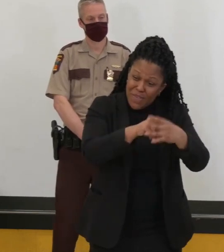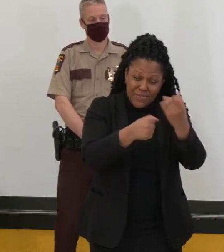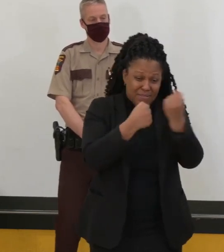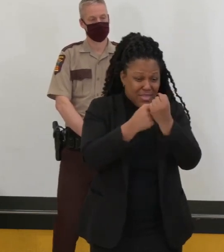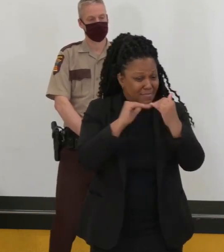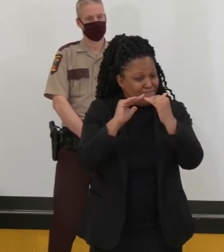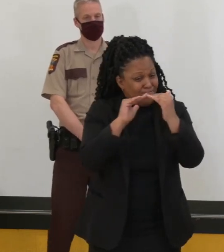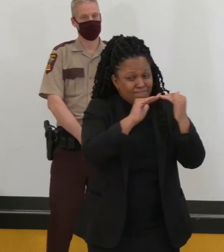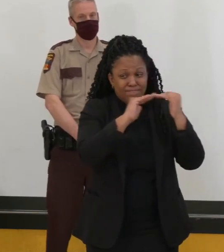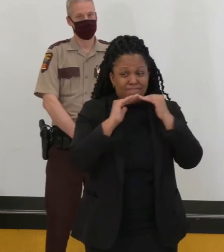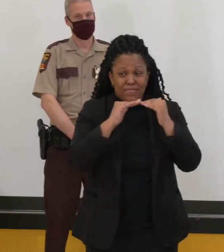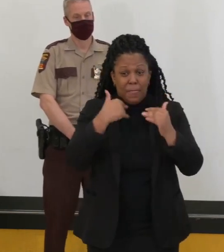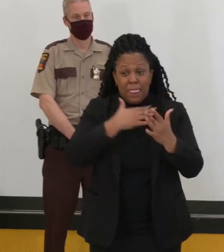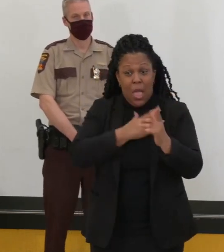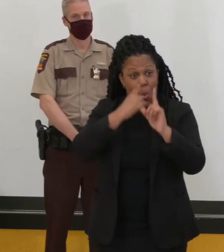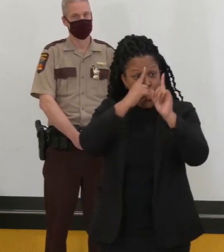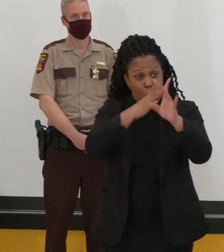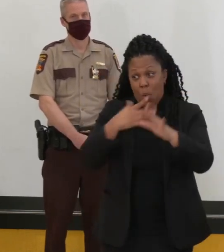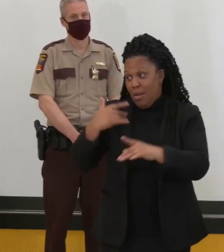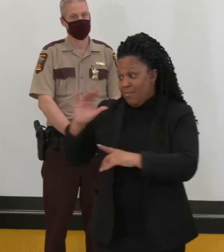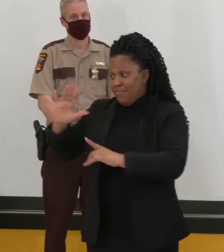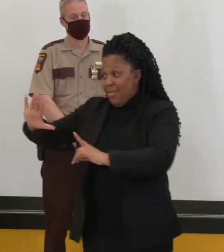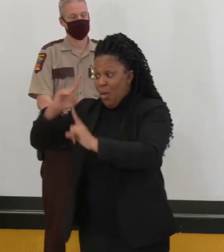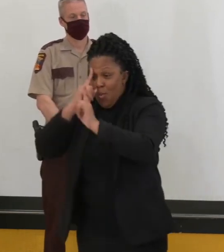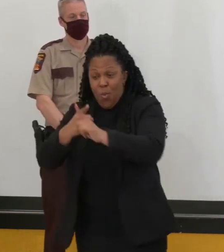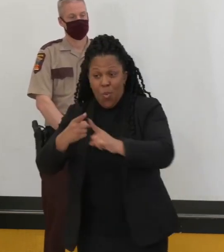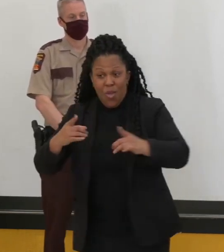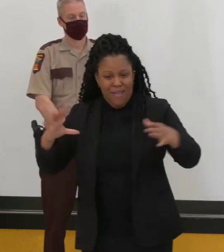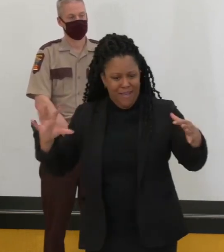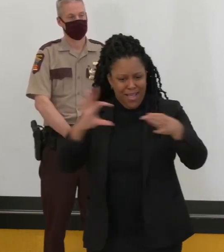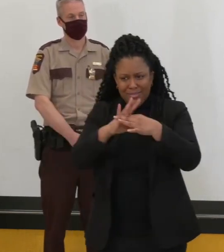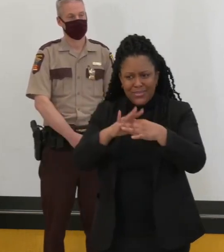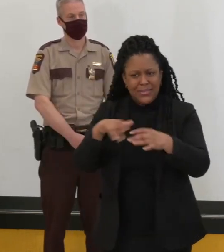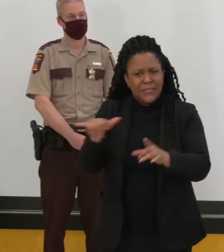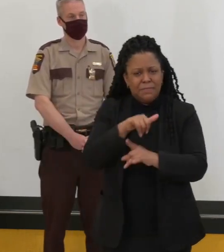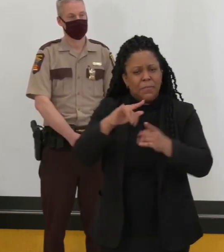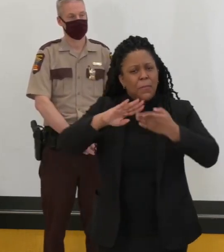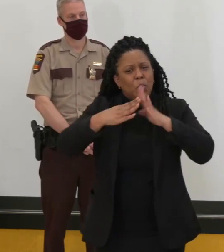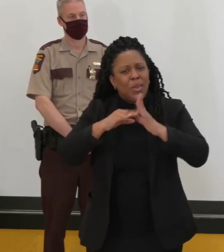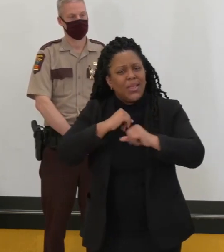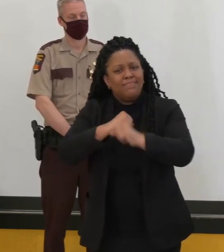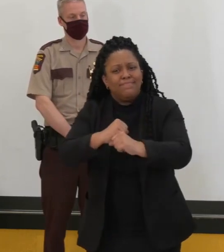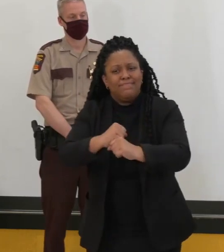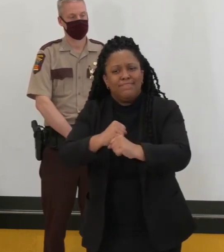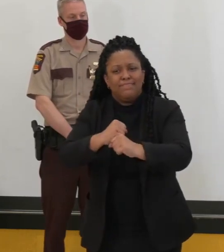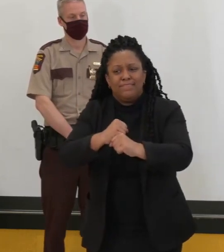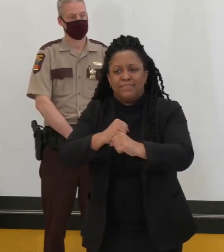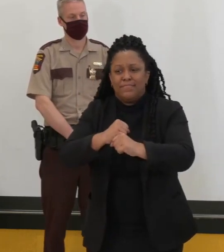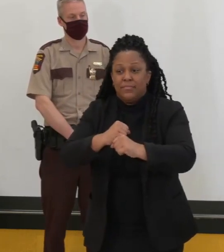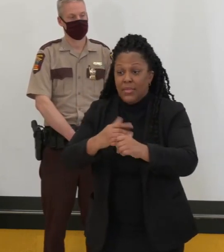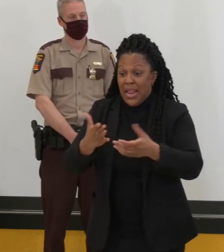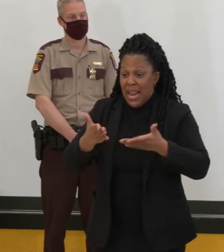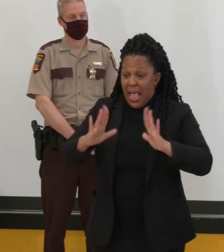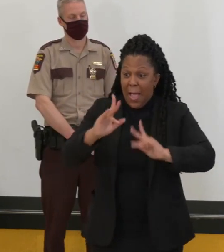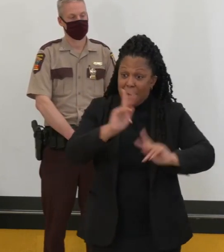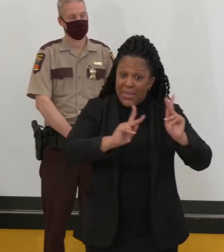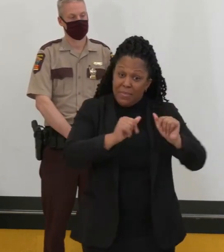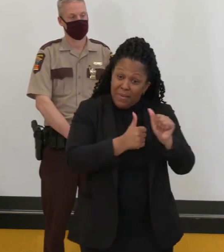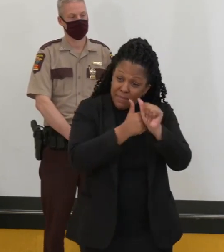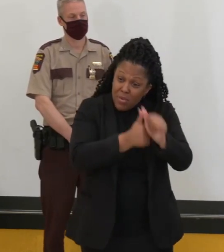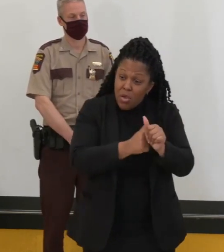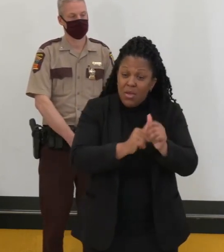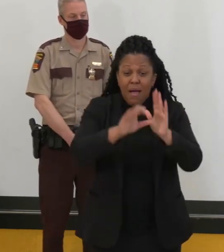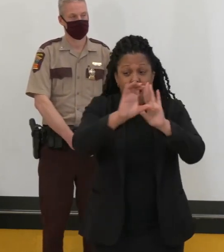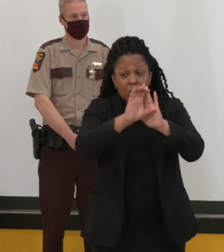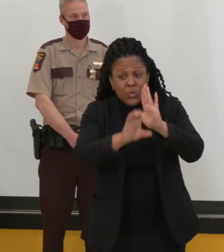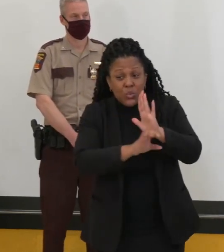meeting the intent of Operation Safety Net to protect the communities and the people while preserving their constitutional rights and the peaceful expression of